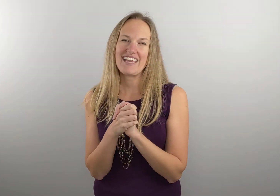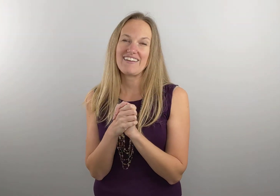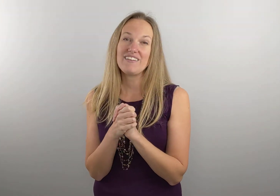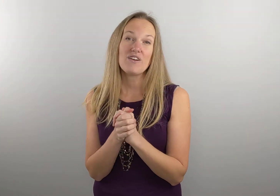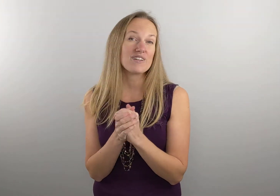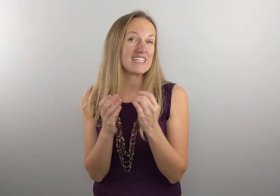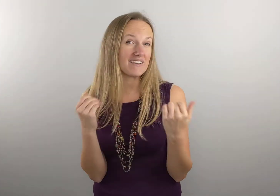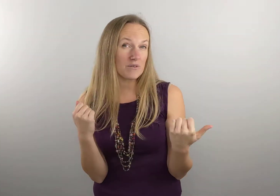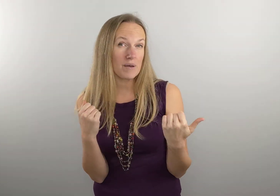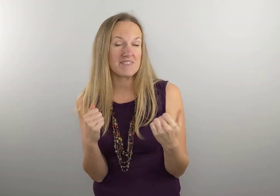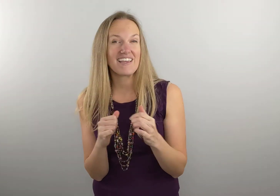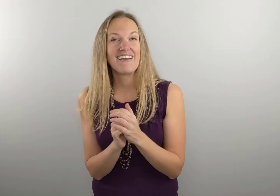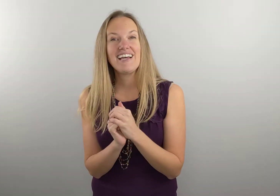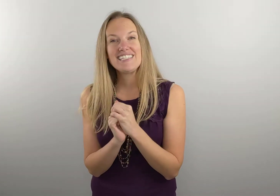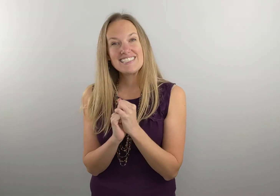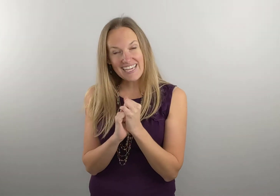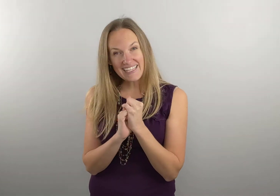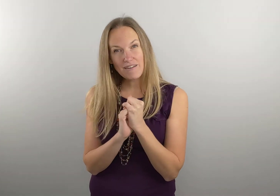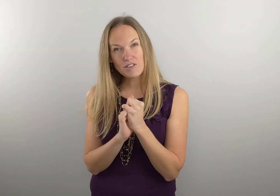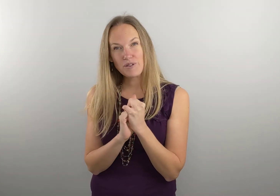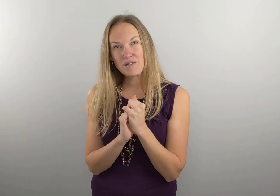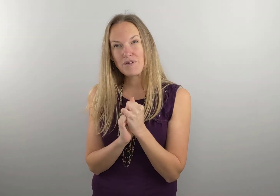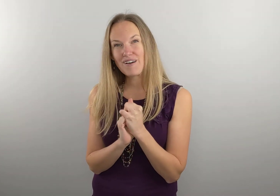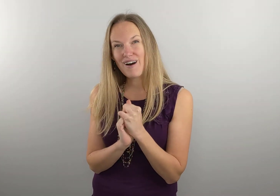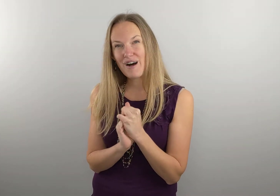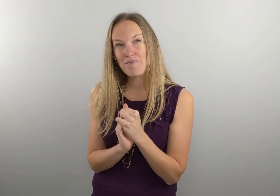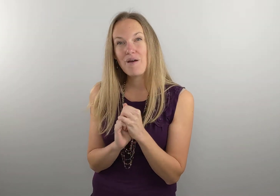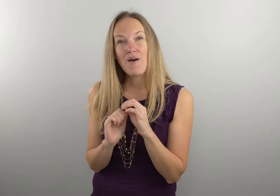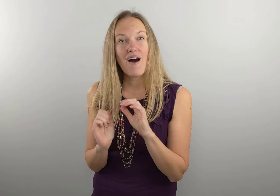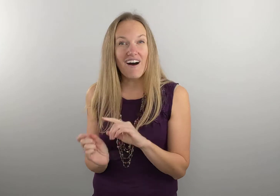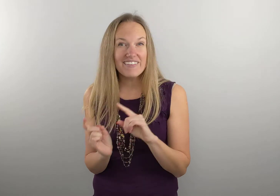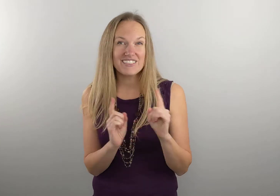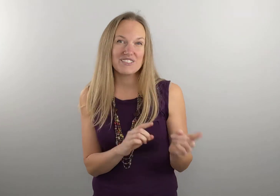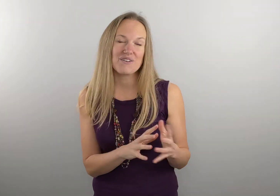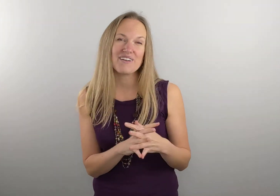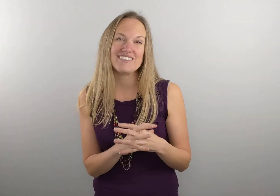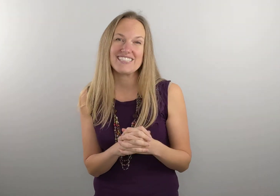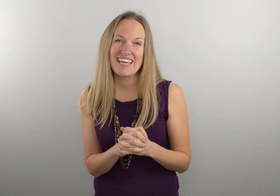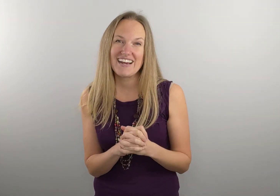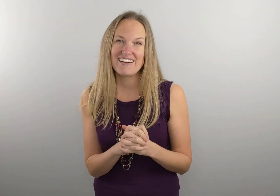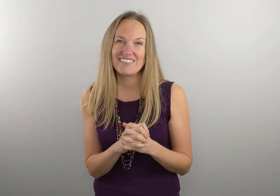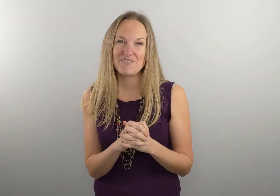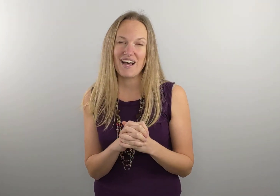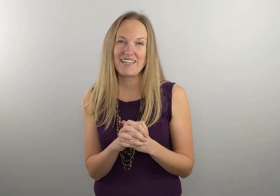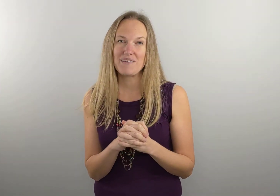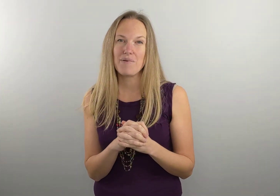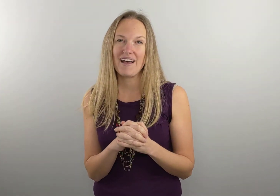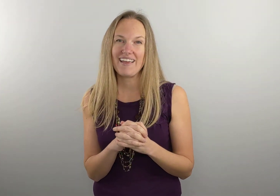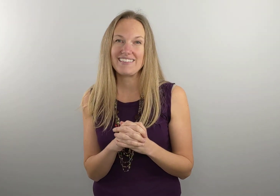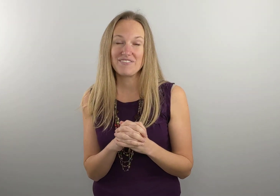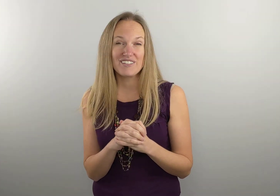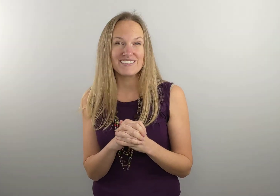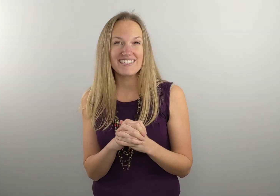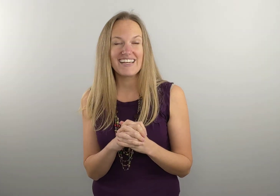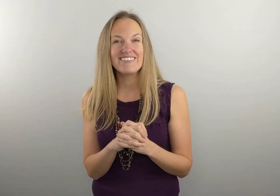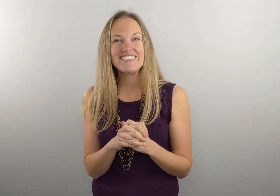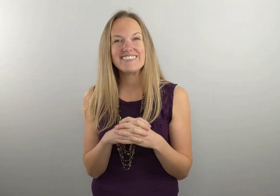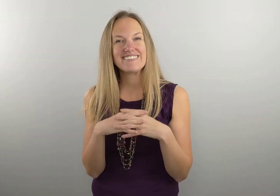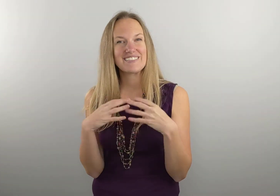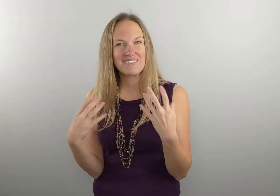channel or check out the website, signlanguageworship.com. All the tutorials there are divided by difficulty level, so it's a really